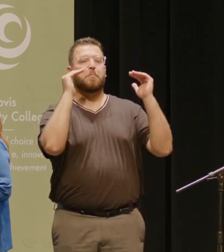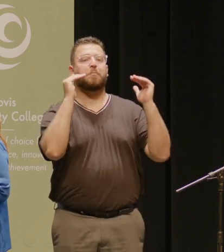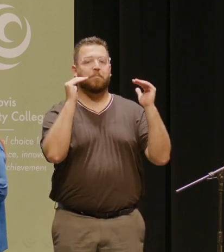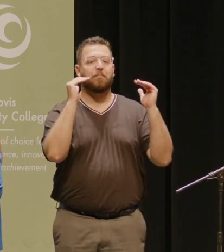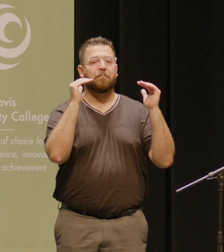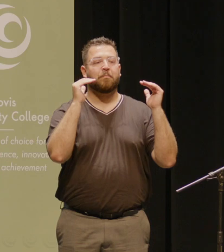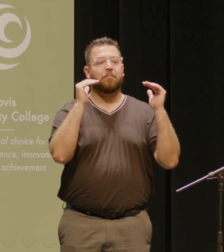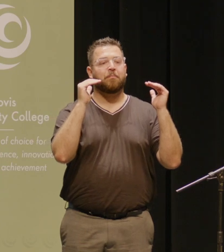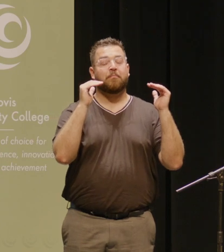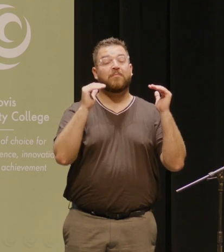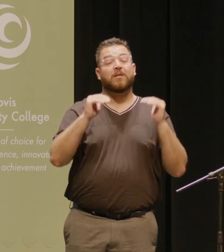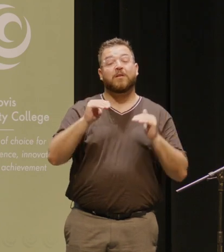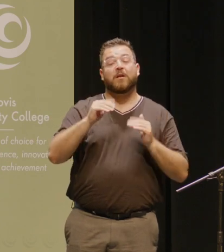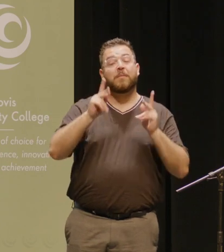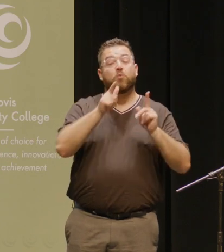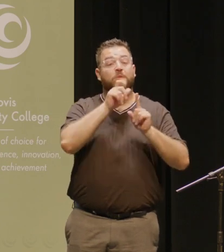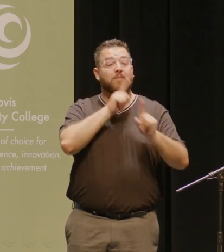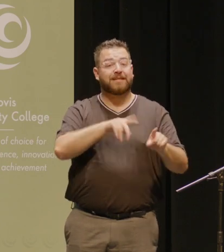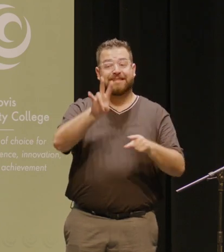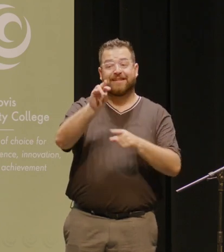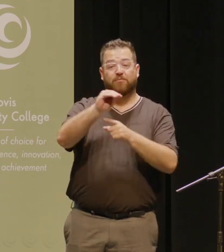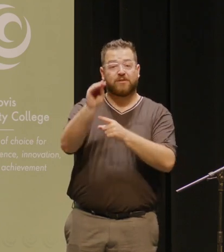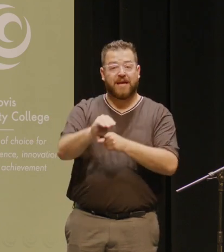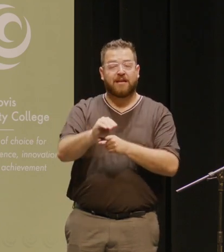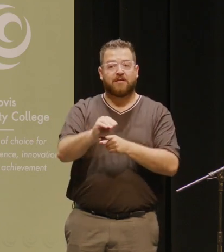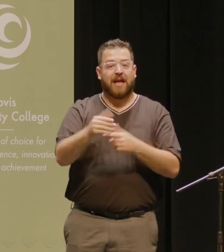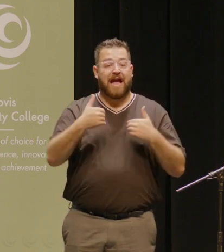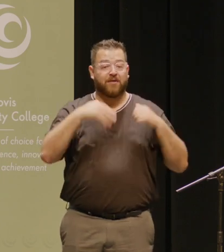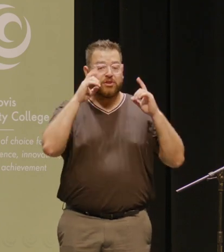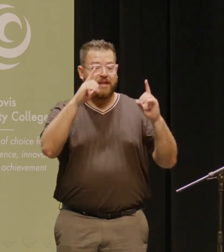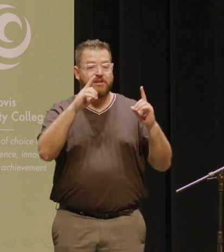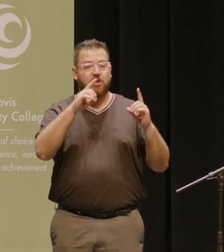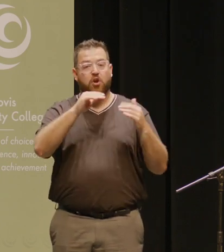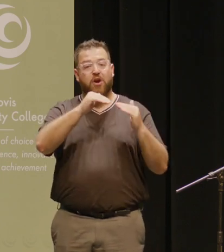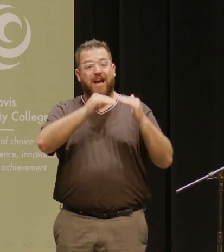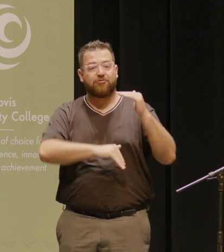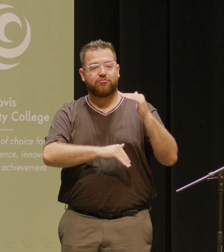70% of the respondents have education are under middle school level.